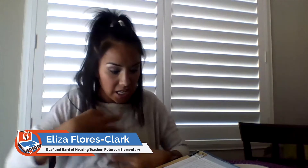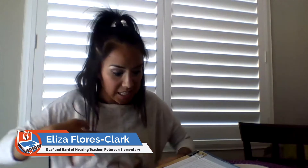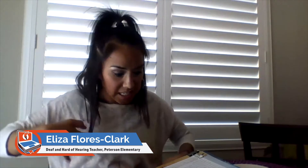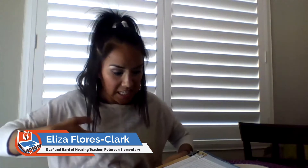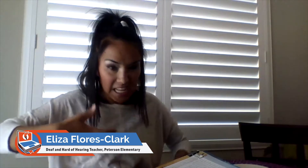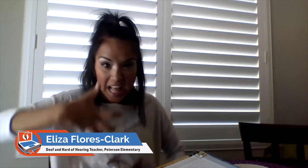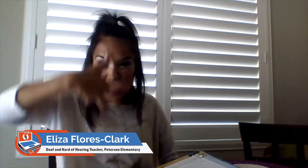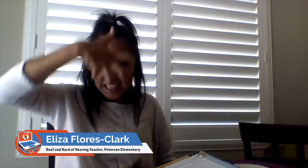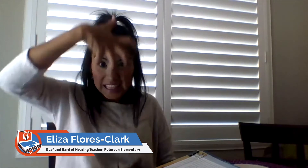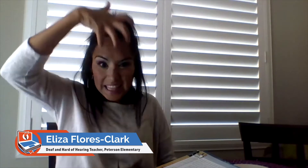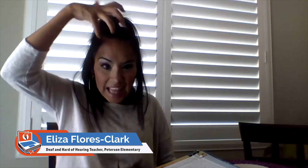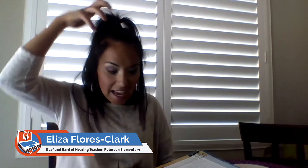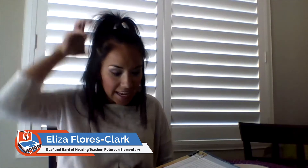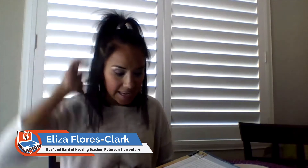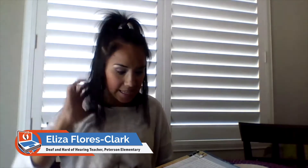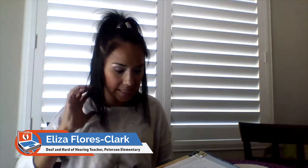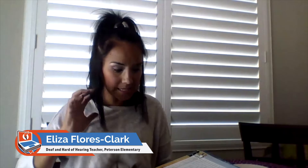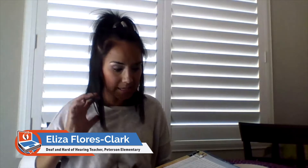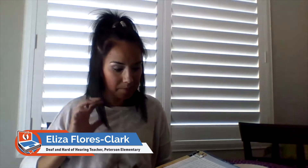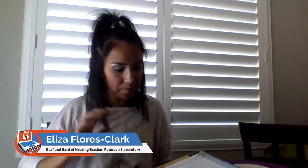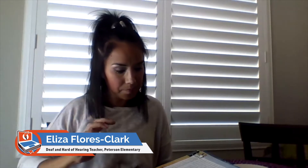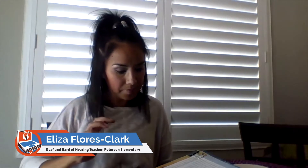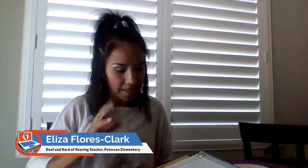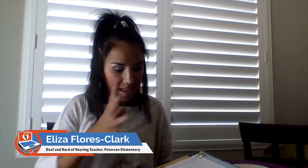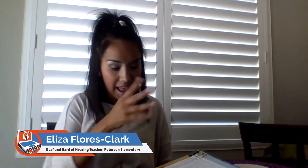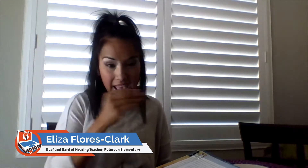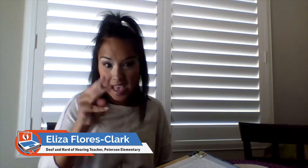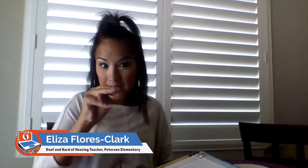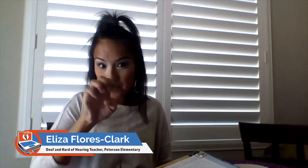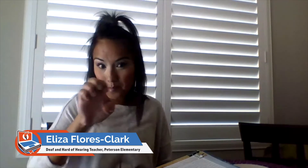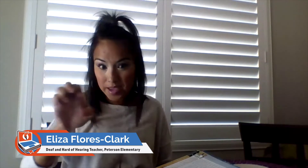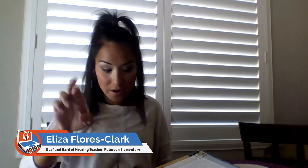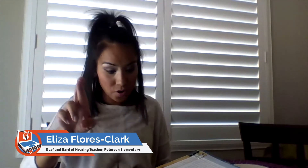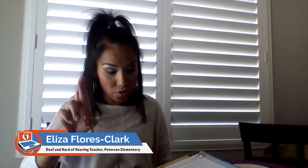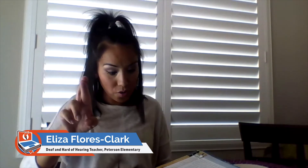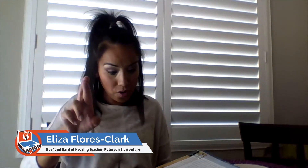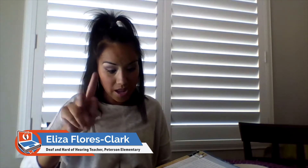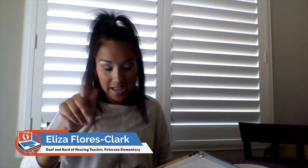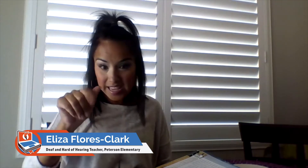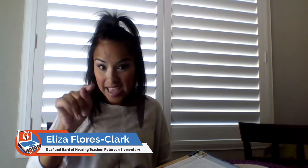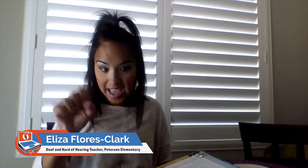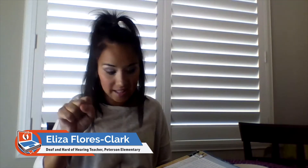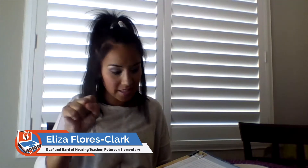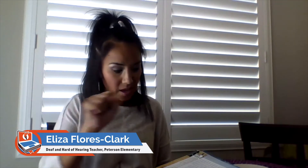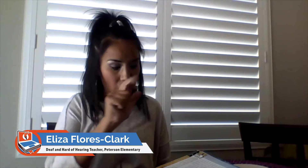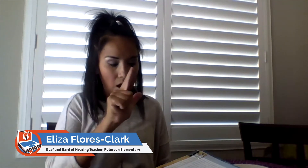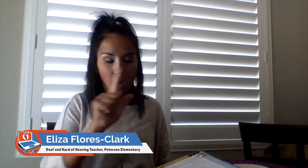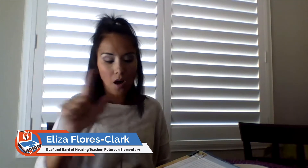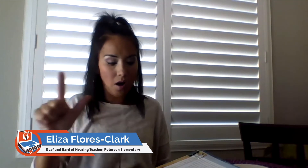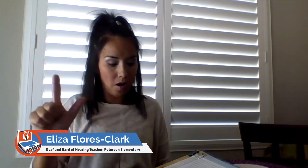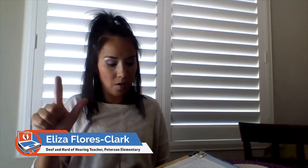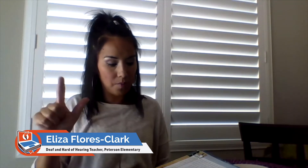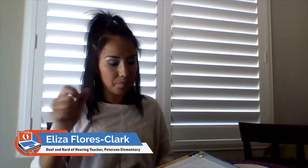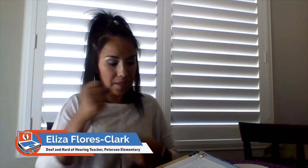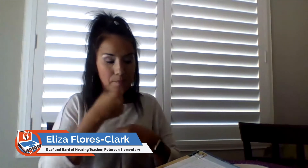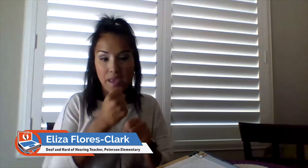Zebras, lions, and meerkats all